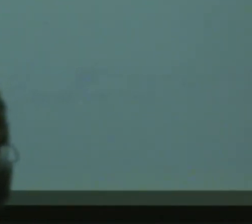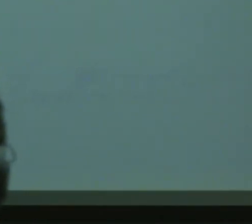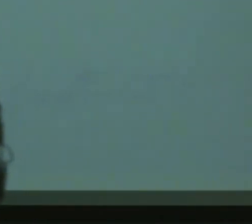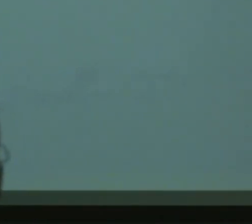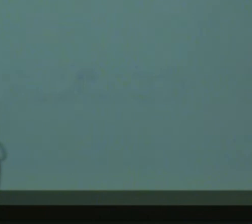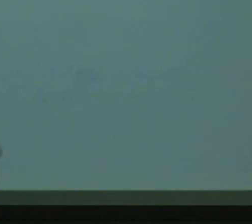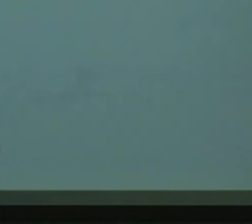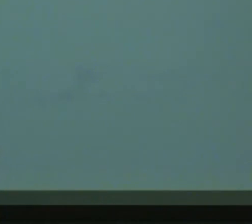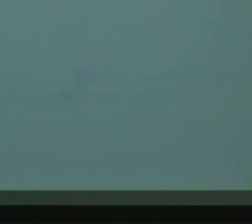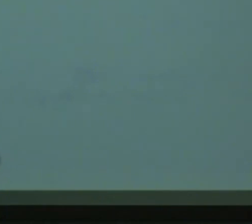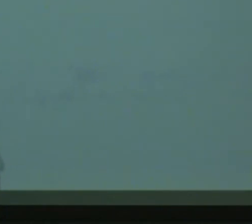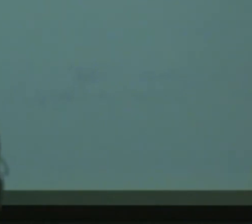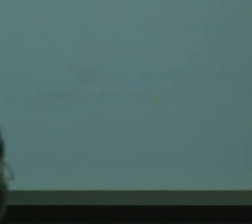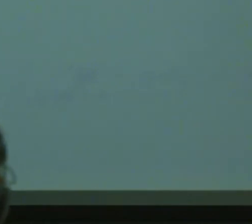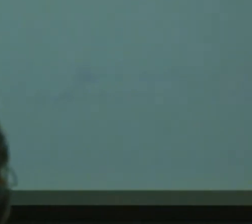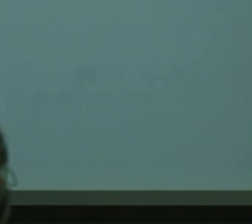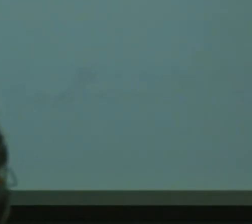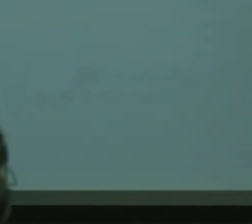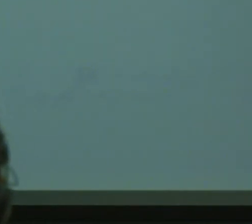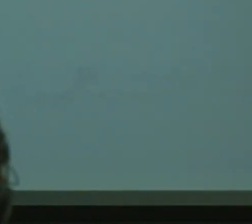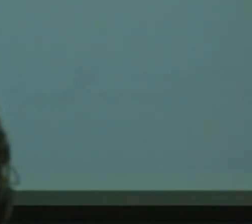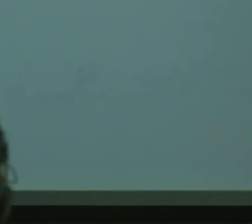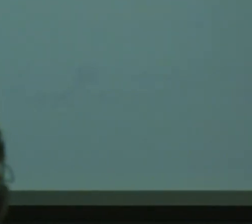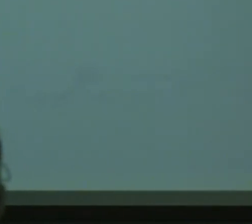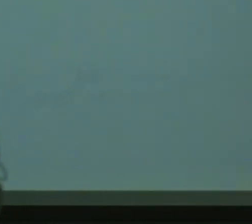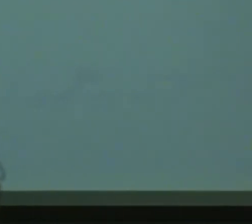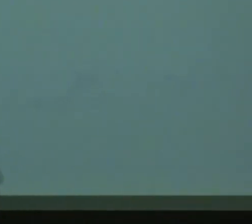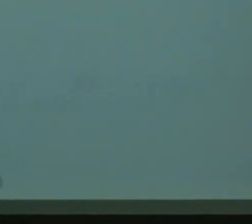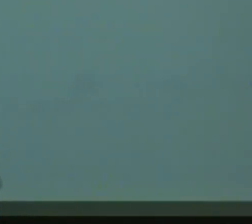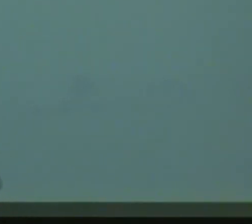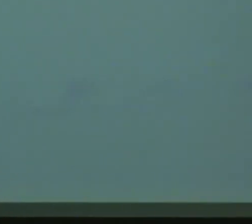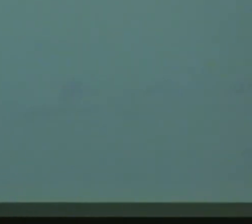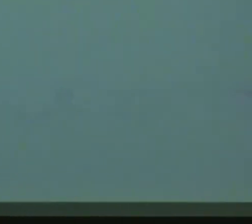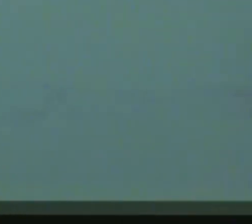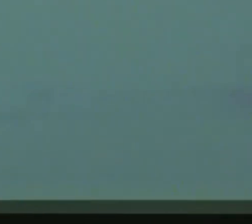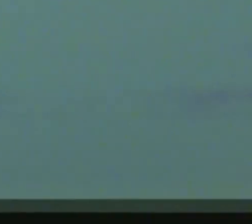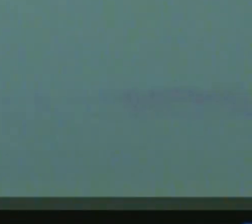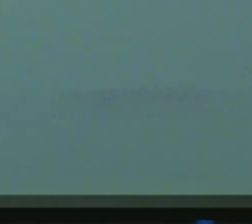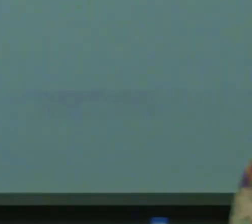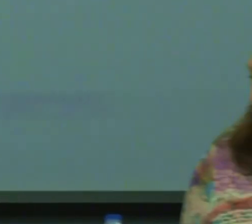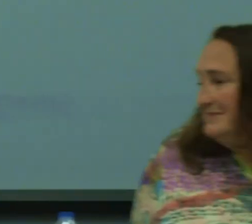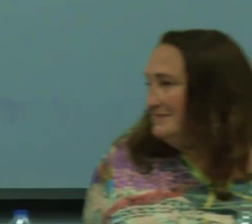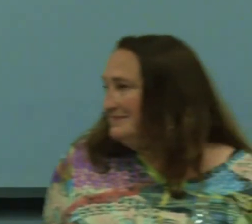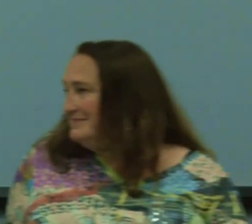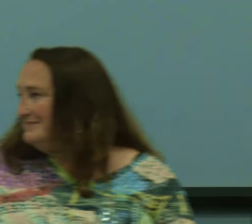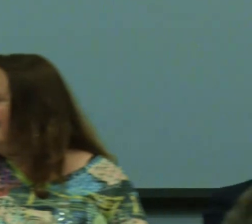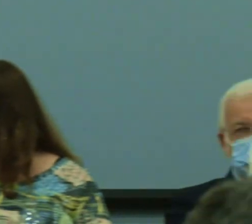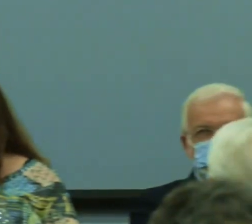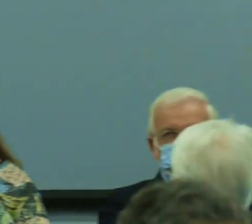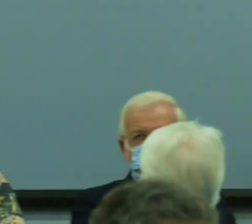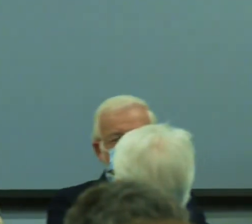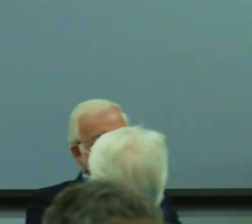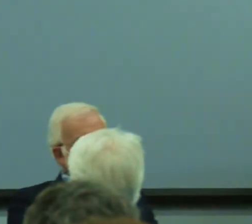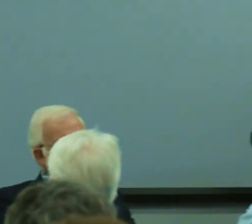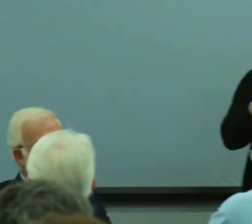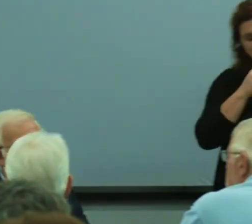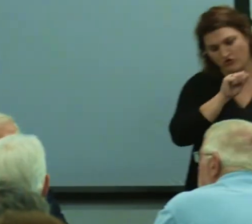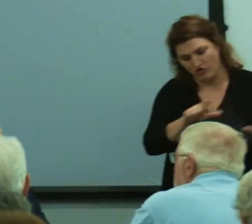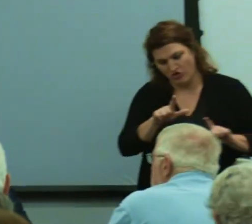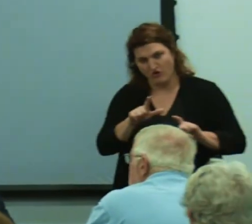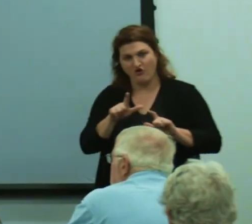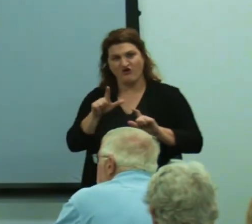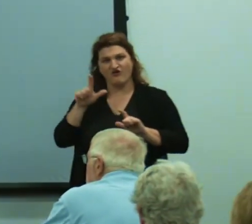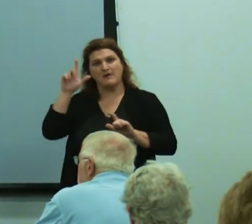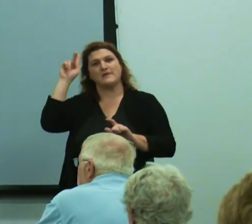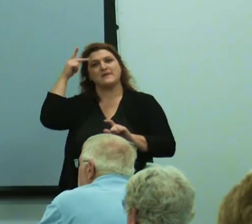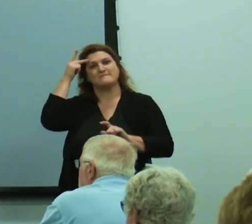to have those votes go to the local. So it's some politicians said years ago, all politics is local. So let's keep